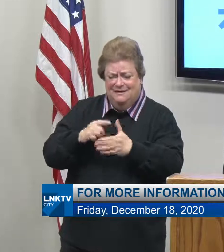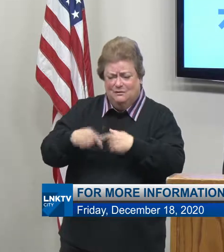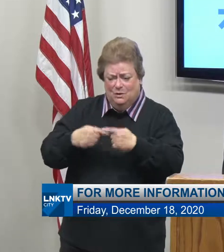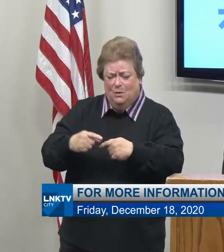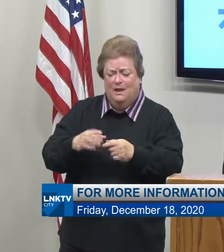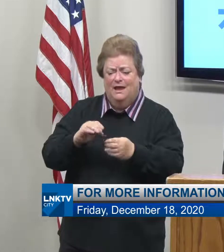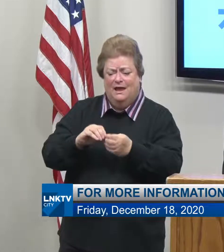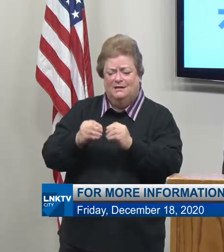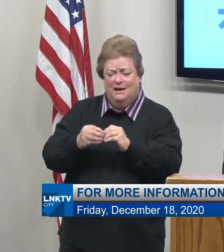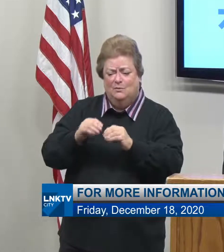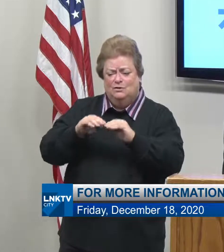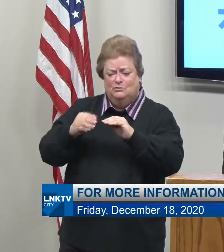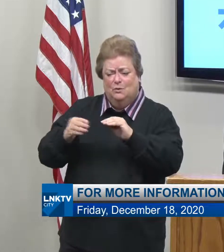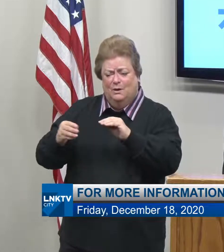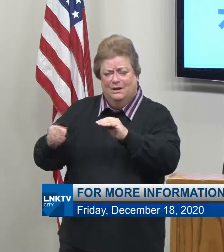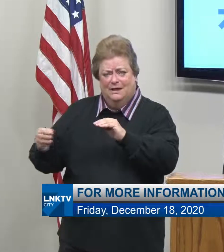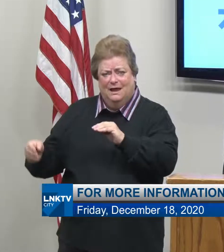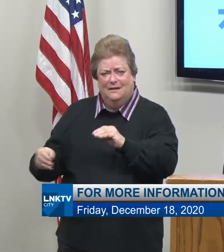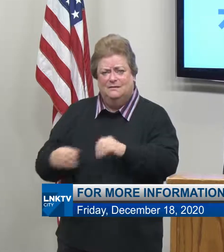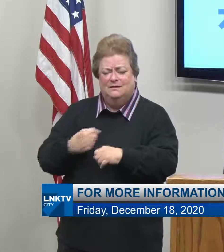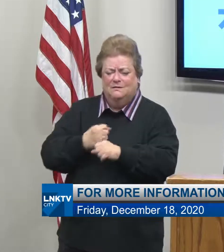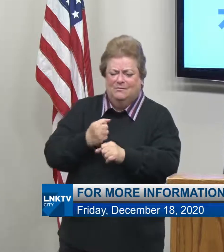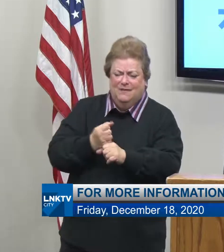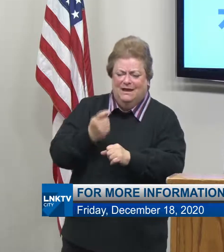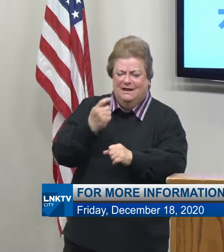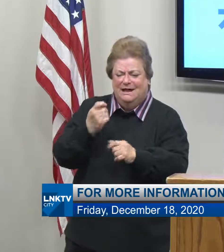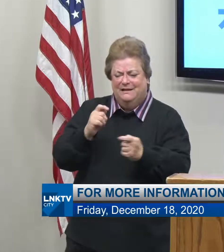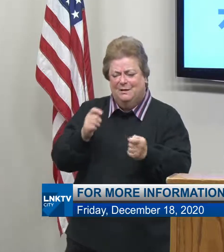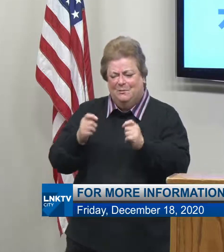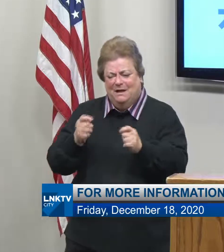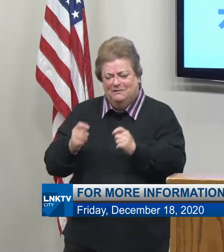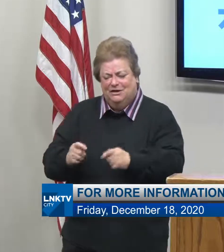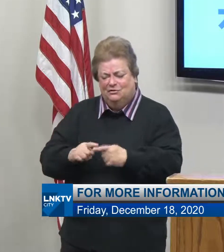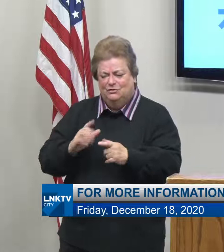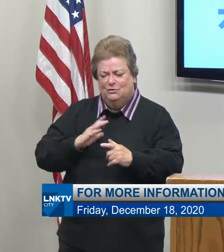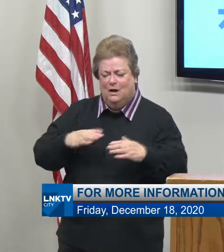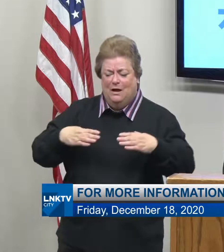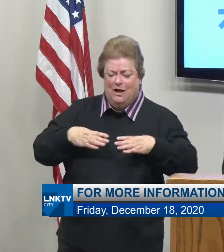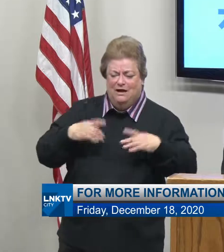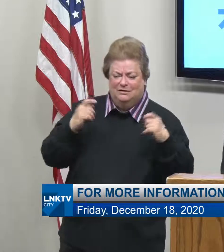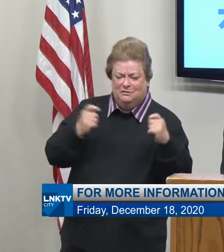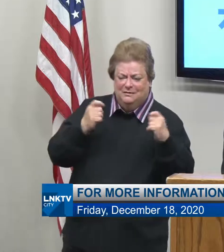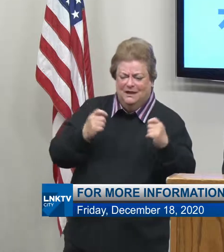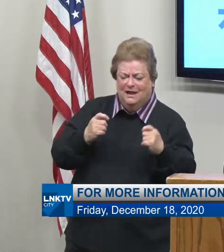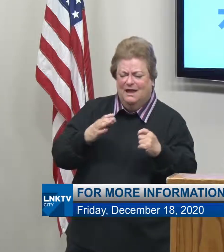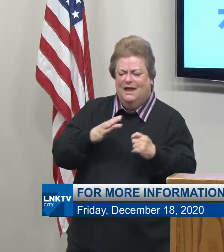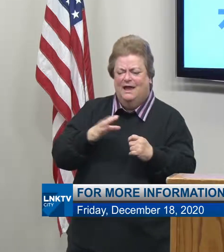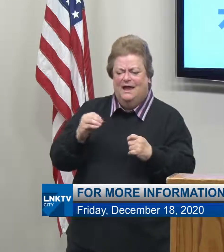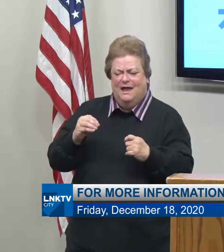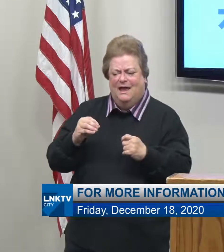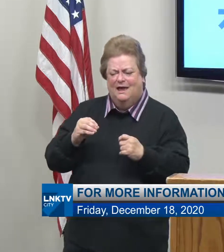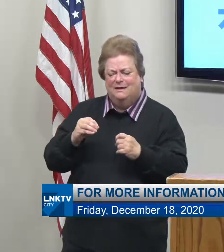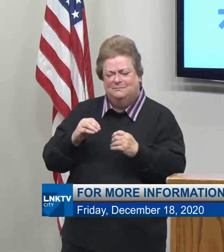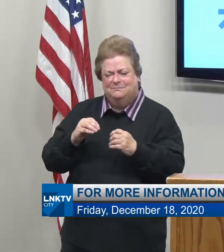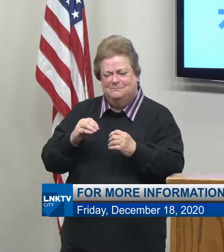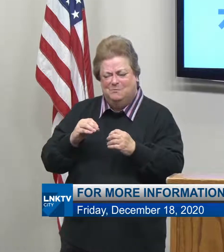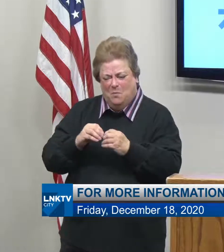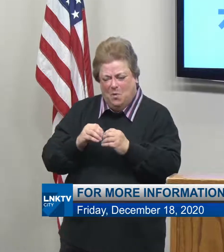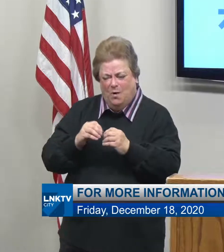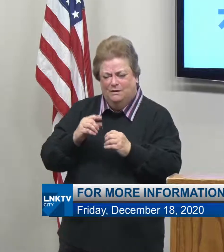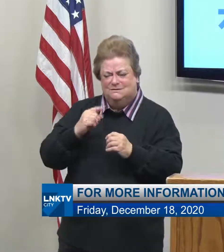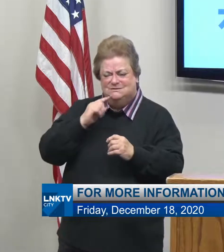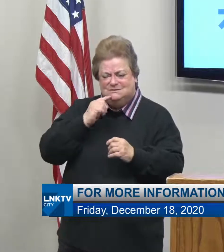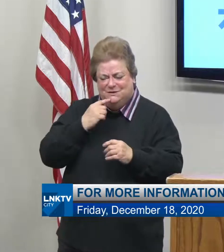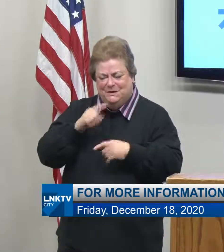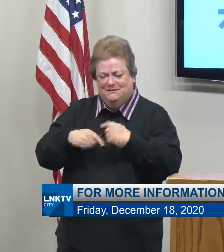downward. Making a few modifications to our holiday celebrations and being especially intentional this year can help retain the spirit